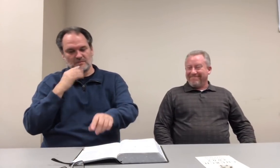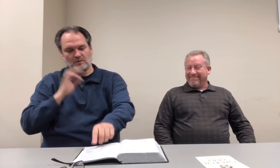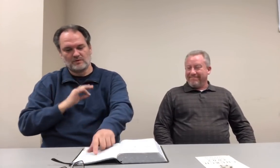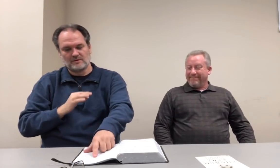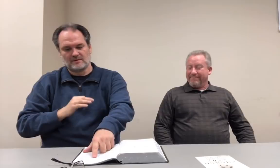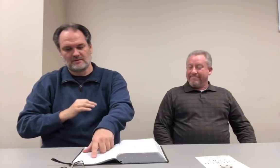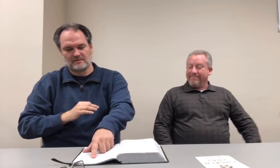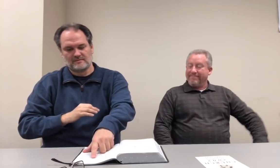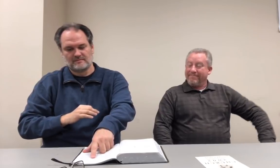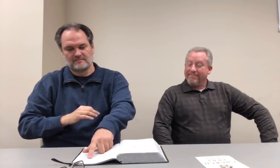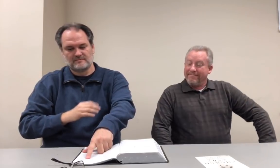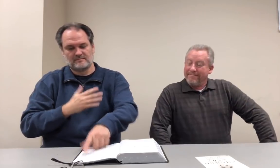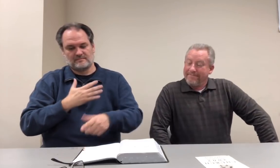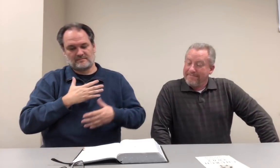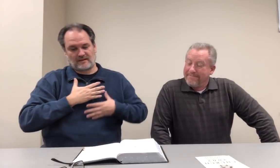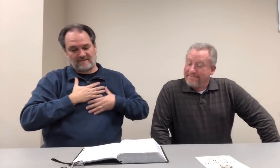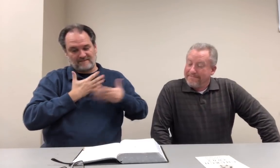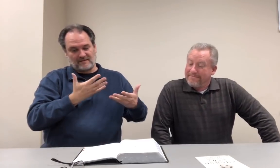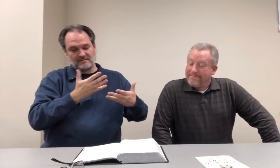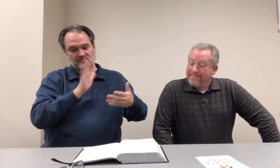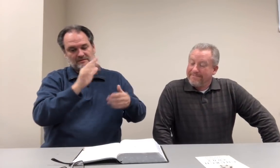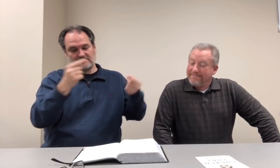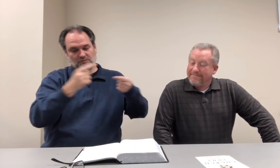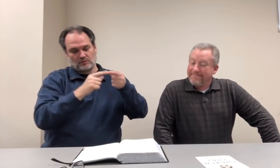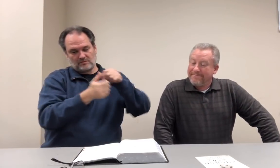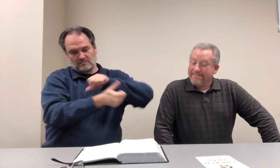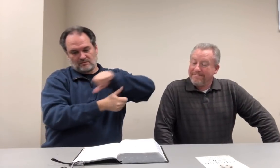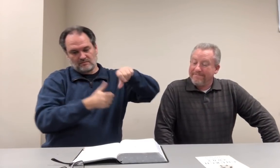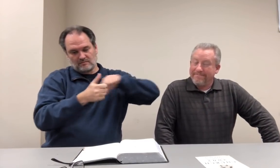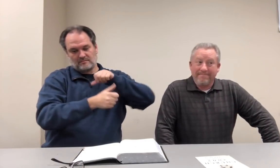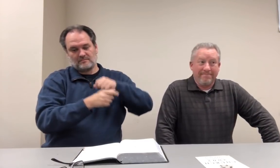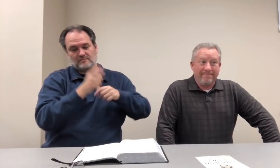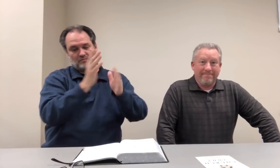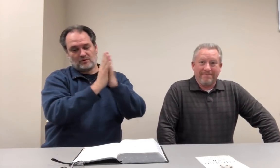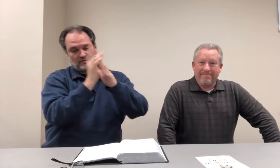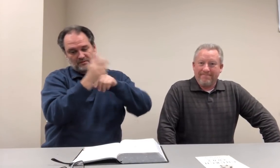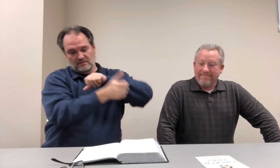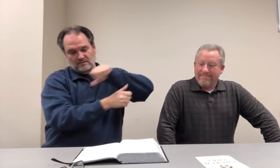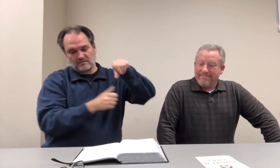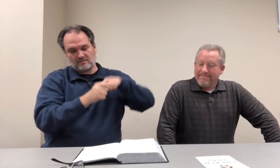with you.